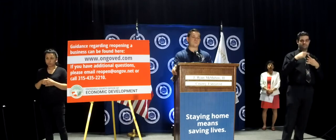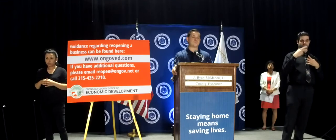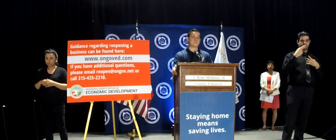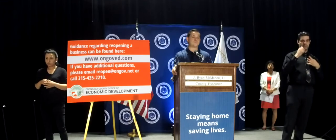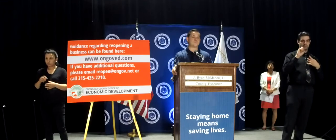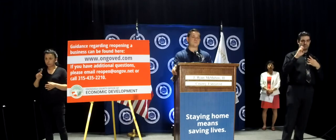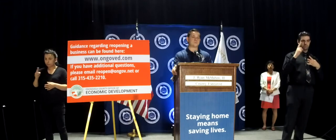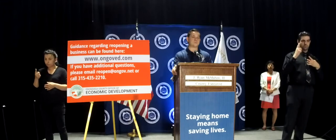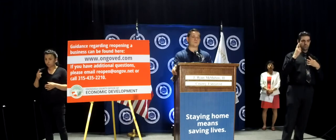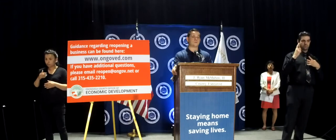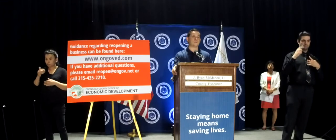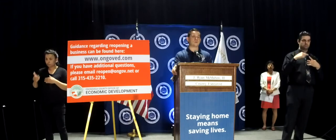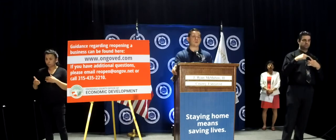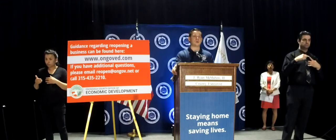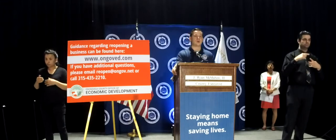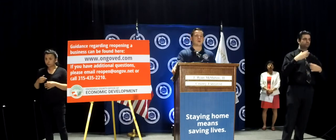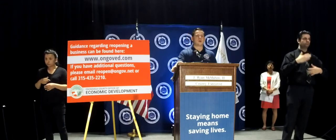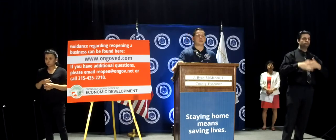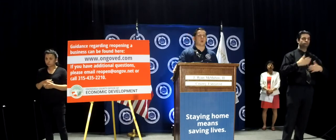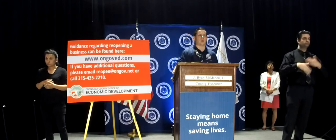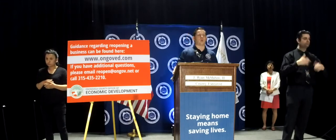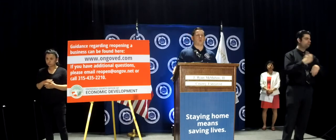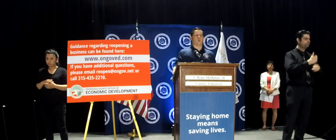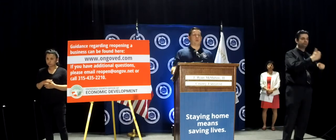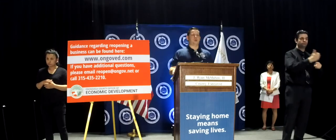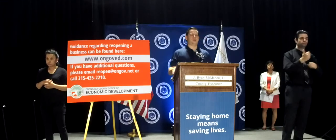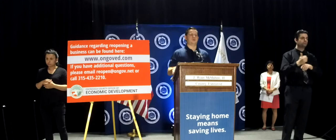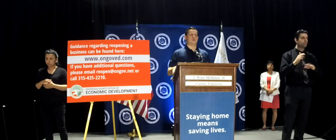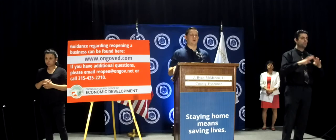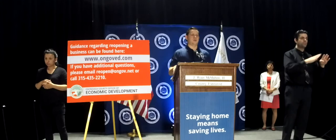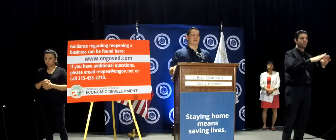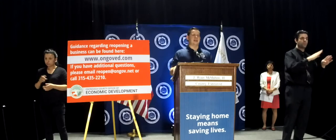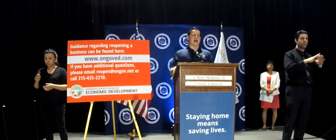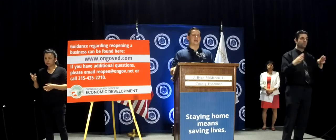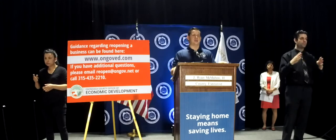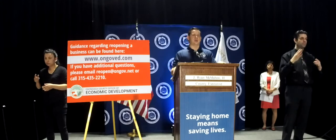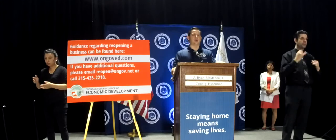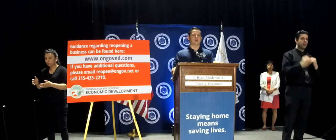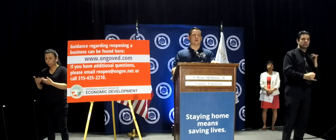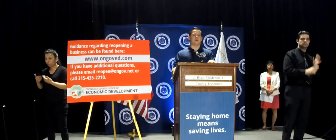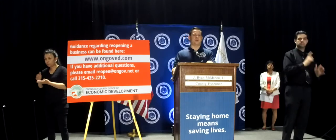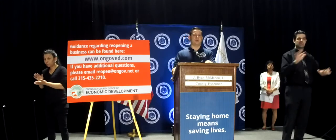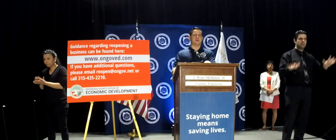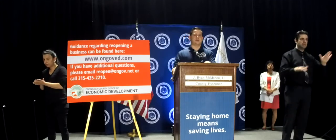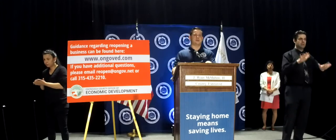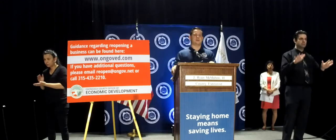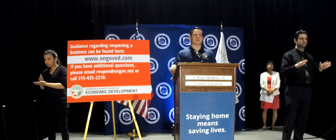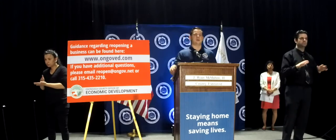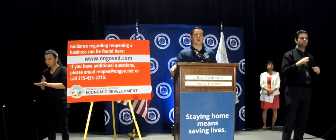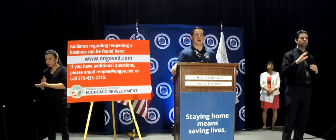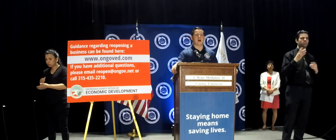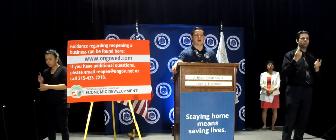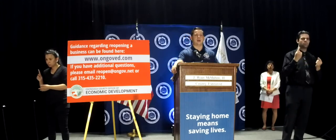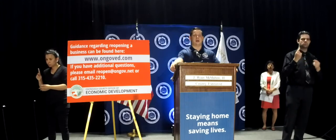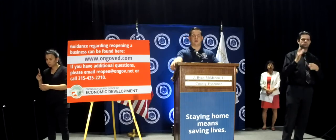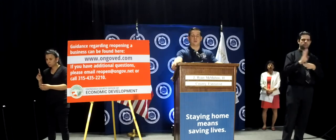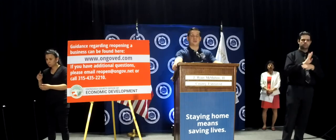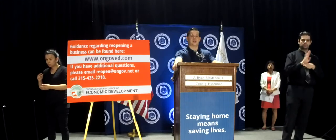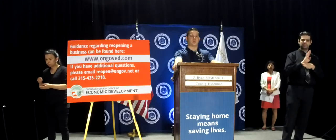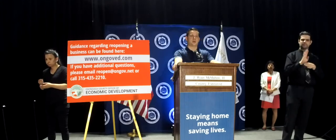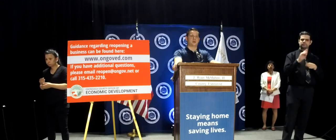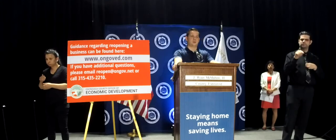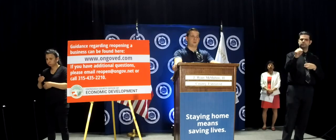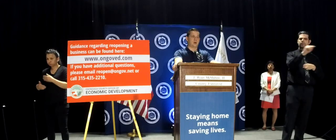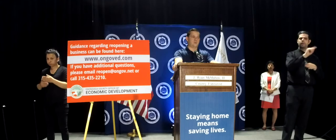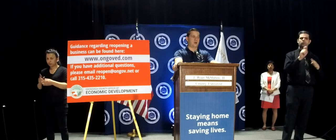people need to do a week out to prepare for phase 2? Yeah, we're pushing for state guidance earlier for businesses, and I know the